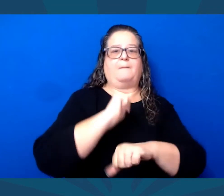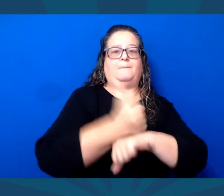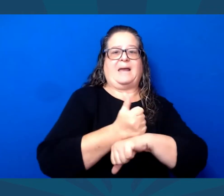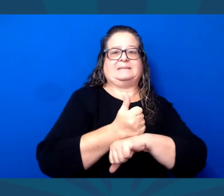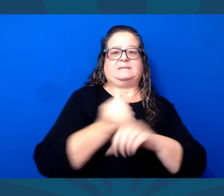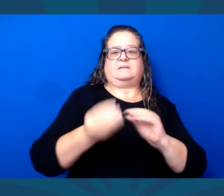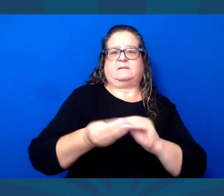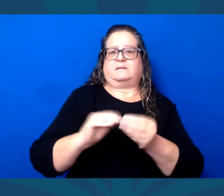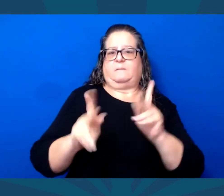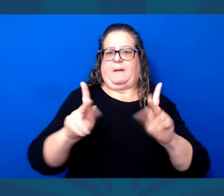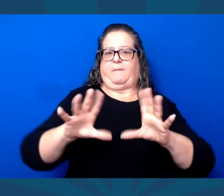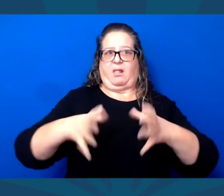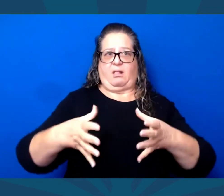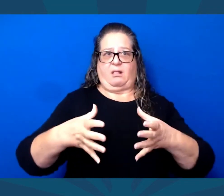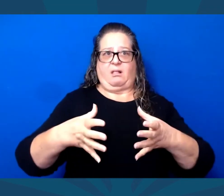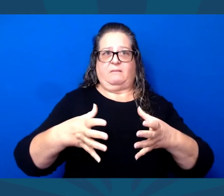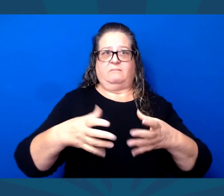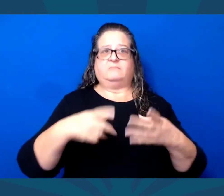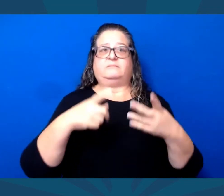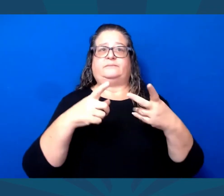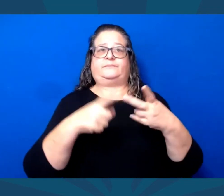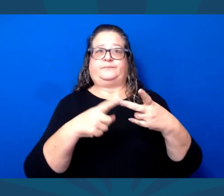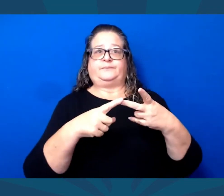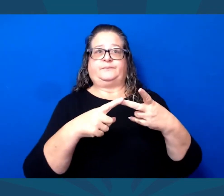since 2008.